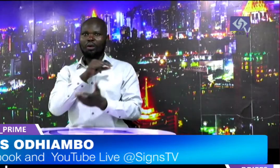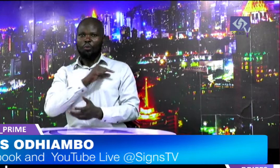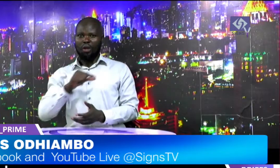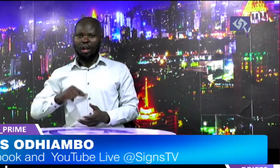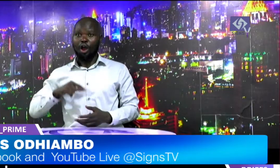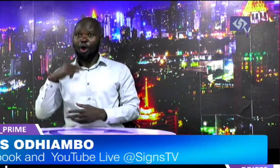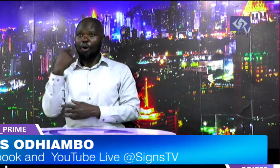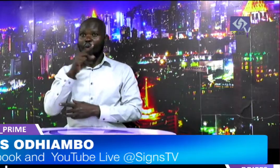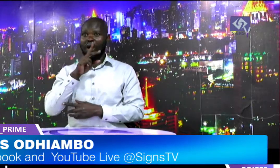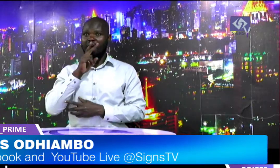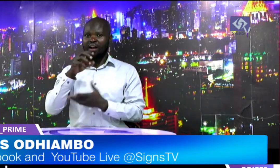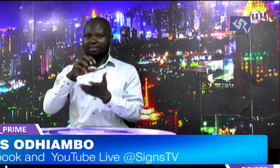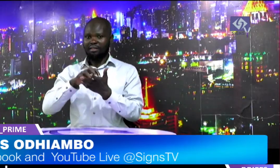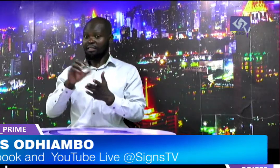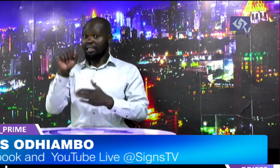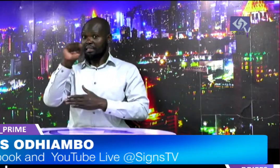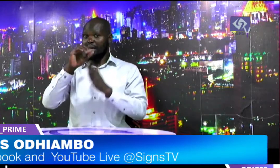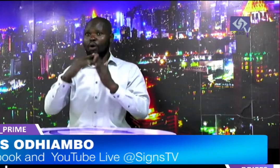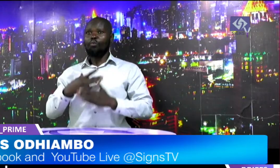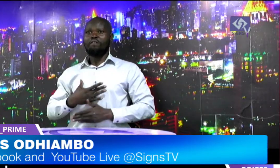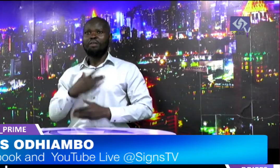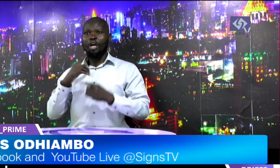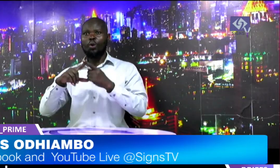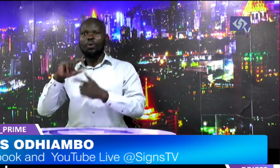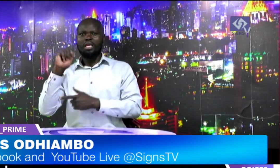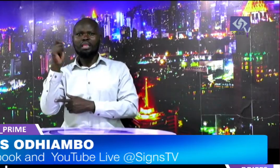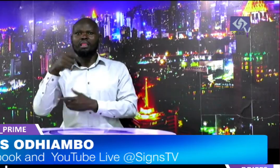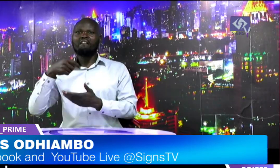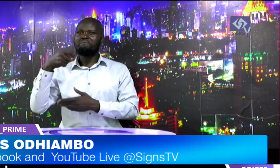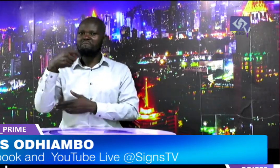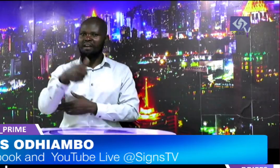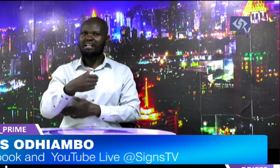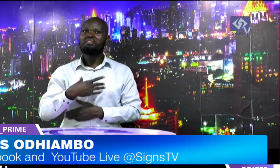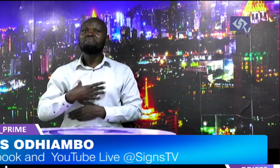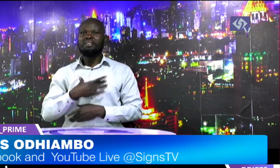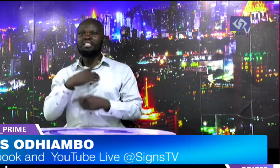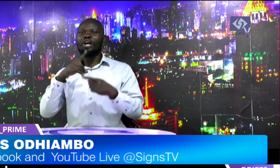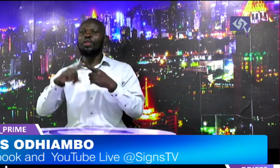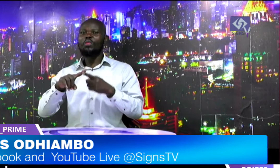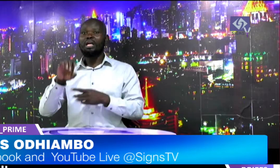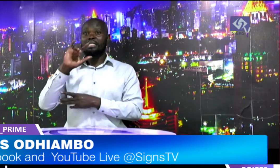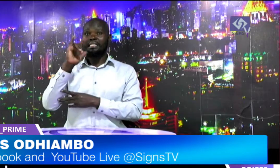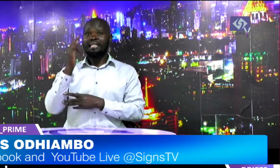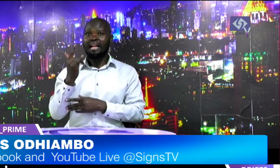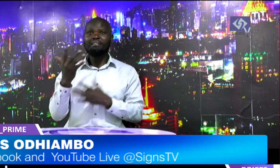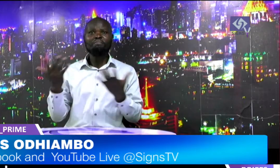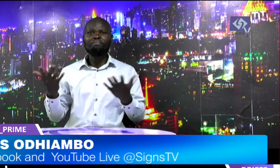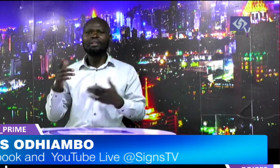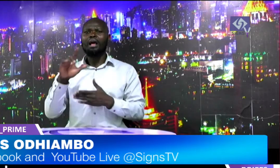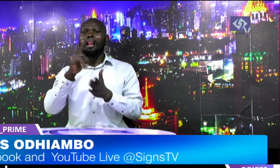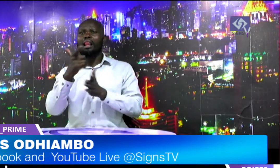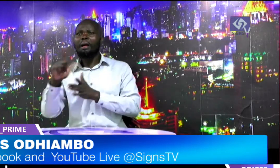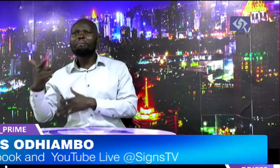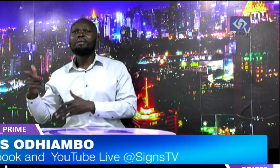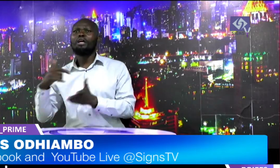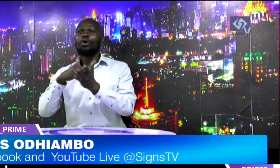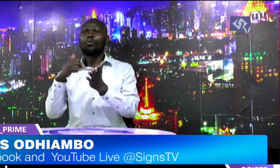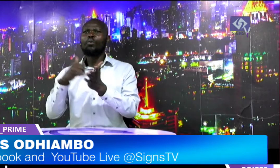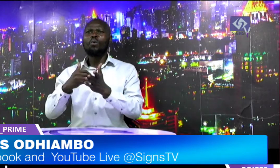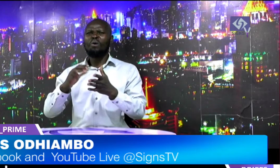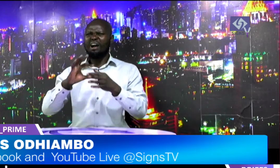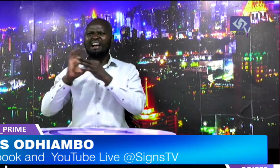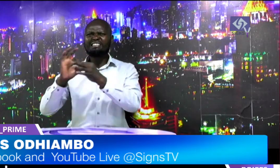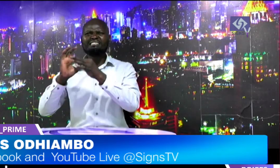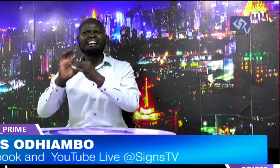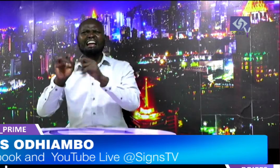Item. King Charles III and Queen Camilla, who are on a state visit to Kenya, paid a visit to the Eastlands Library,